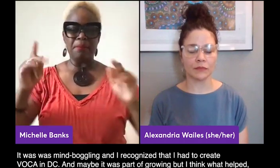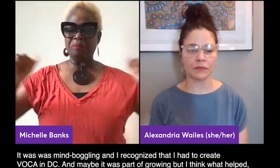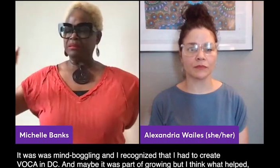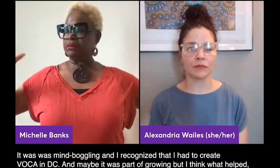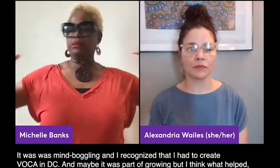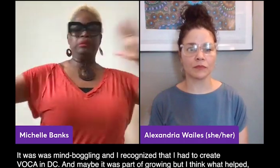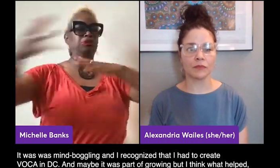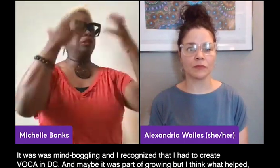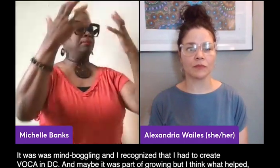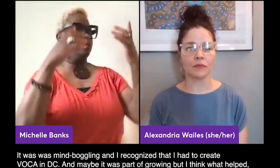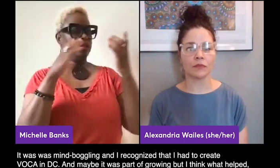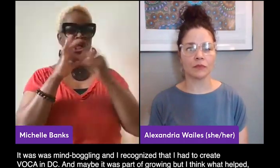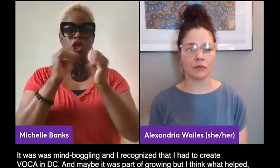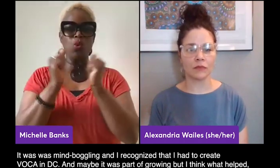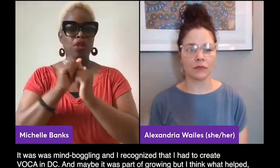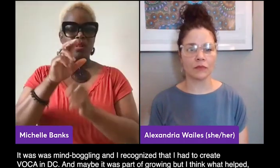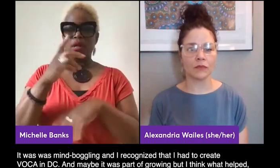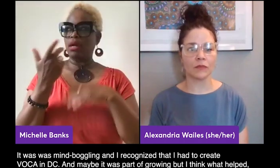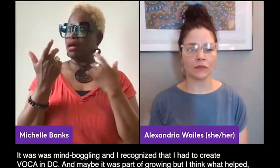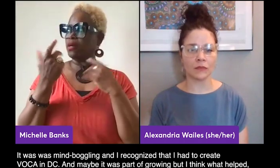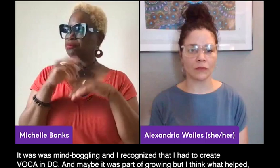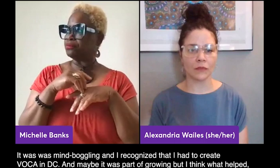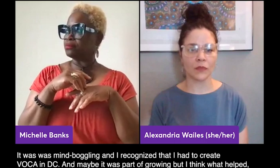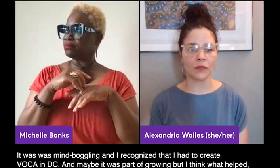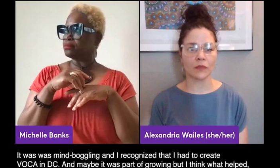The tragic event of George Floyd's death